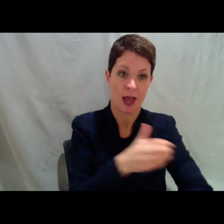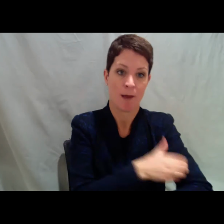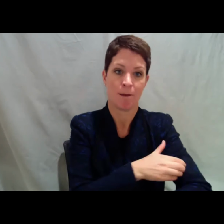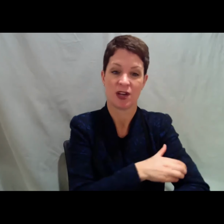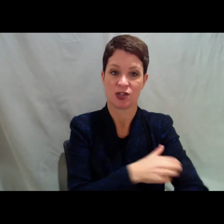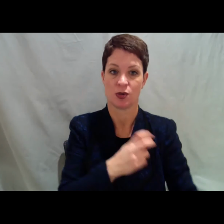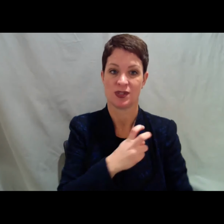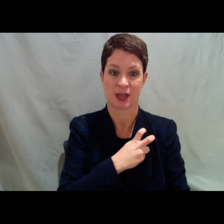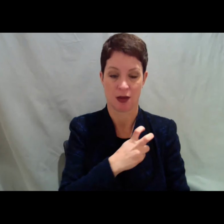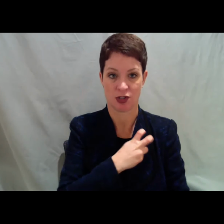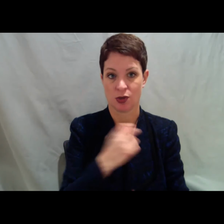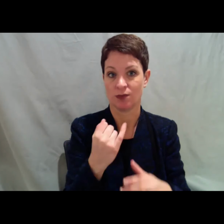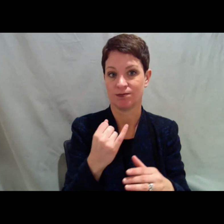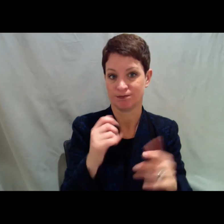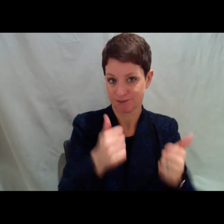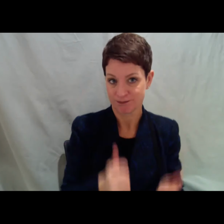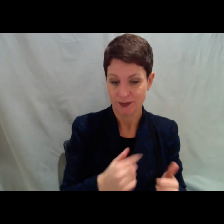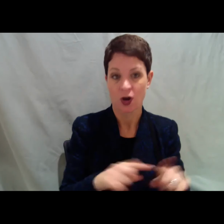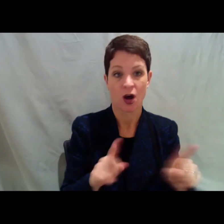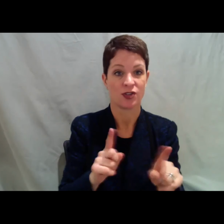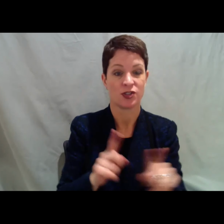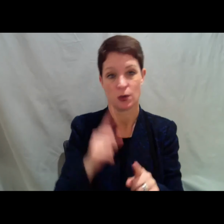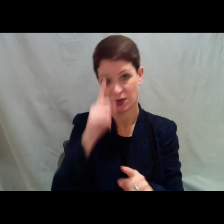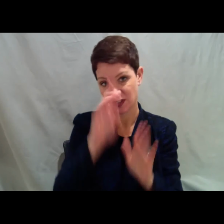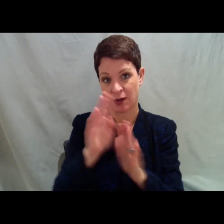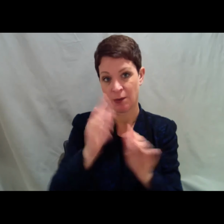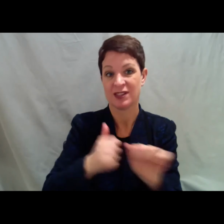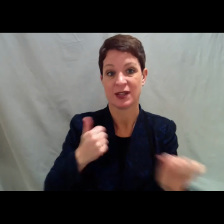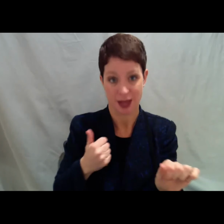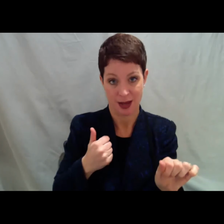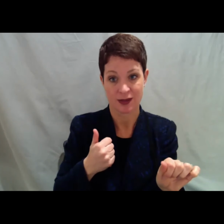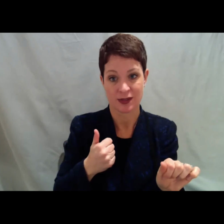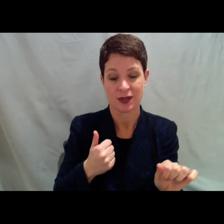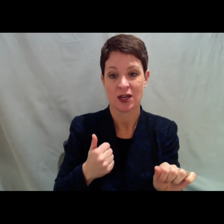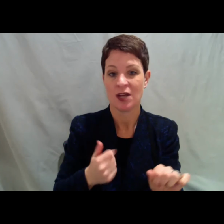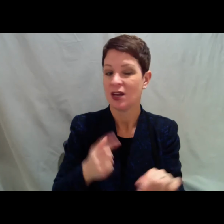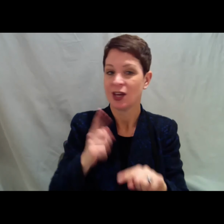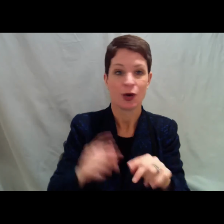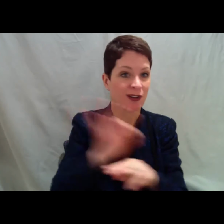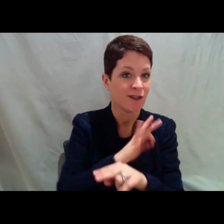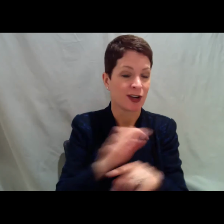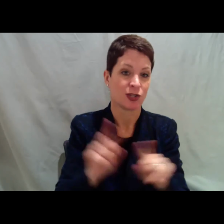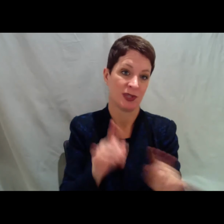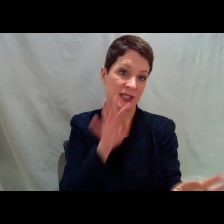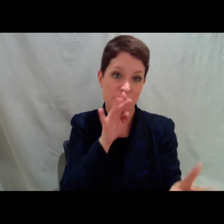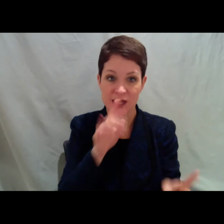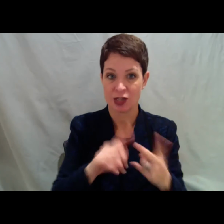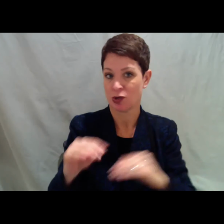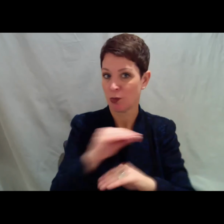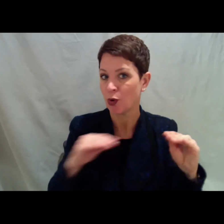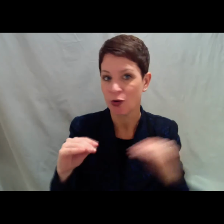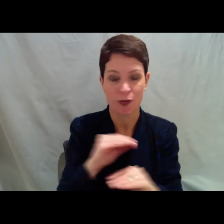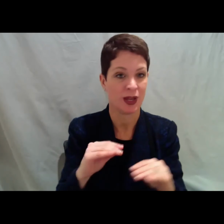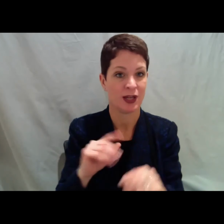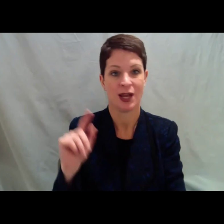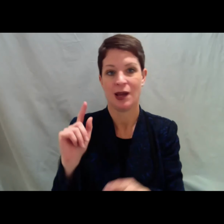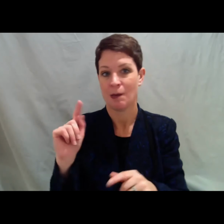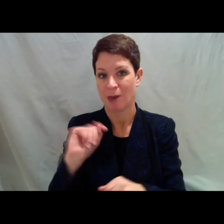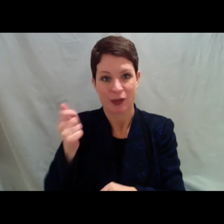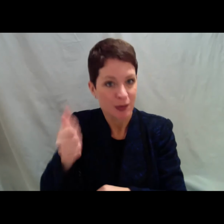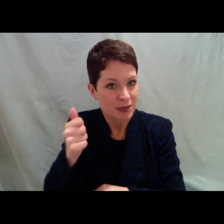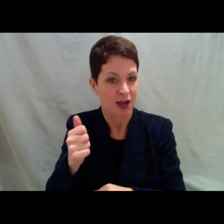skeletal impairments, as well as developmental delays interfering with functions like speech and movement and toileting.